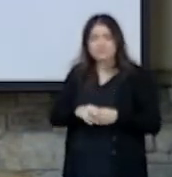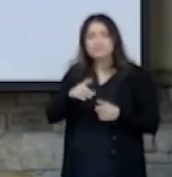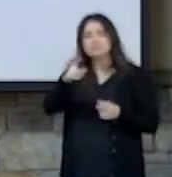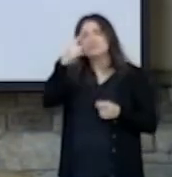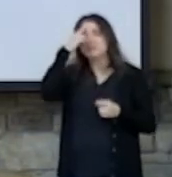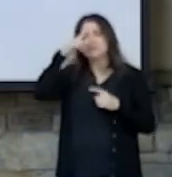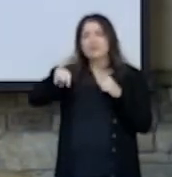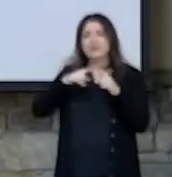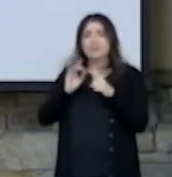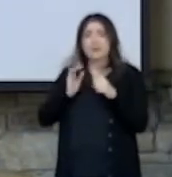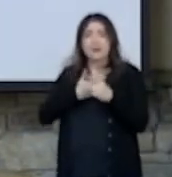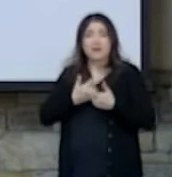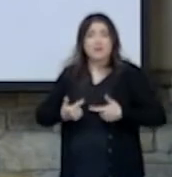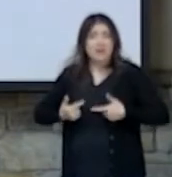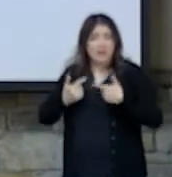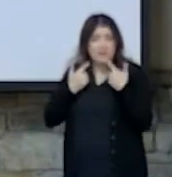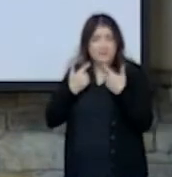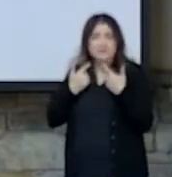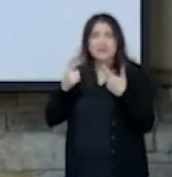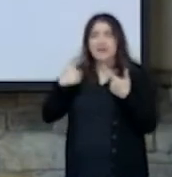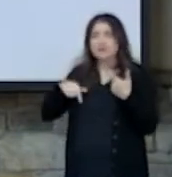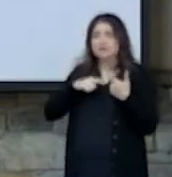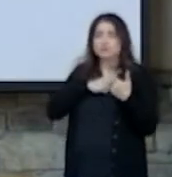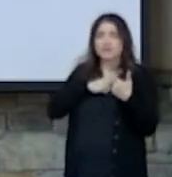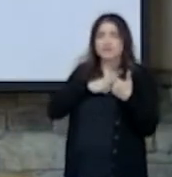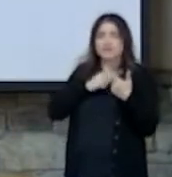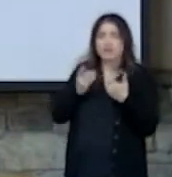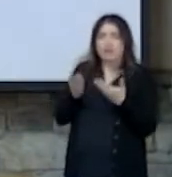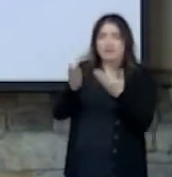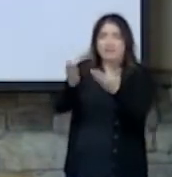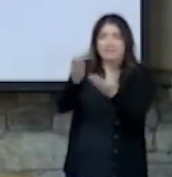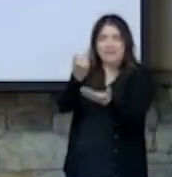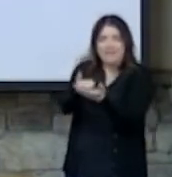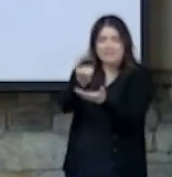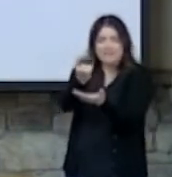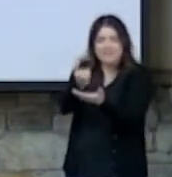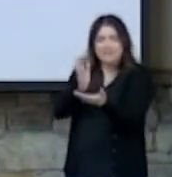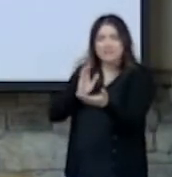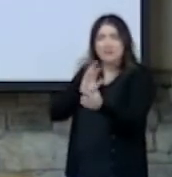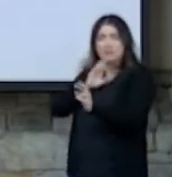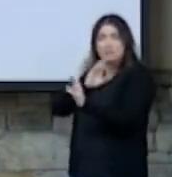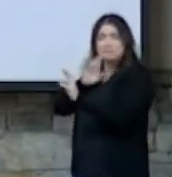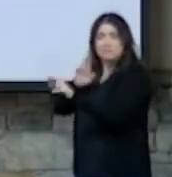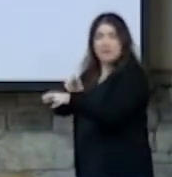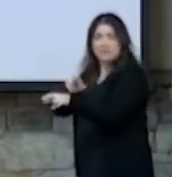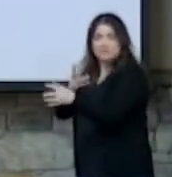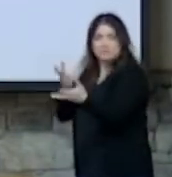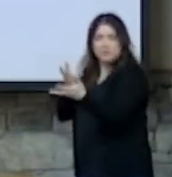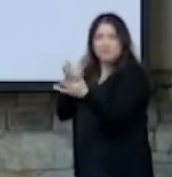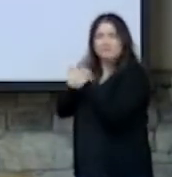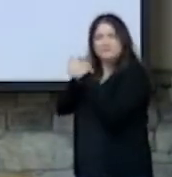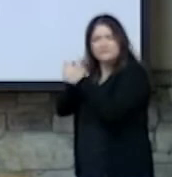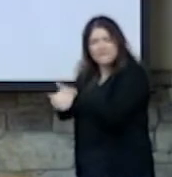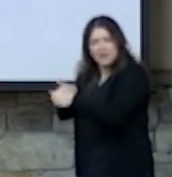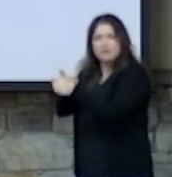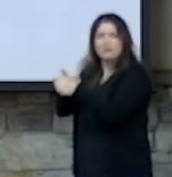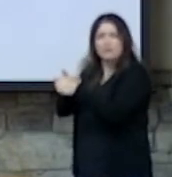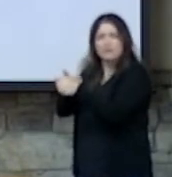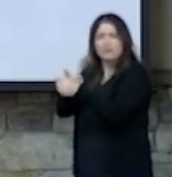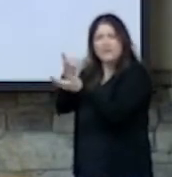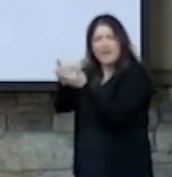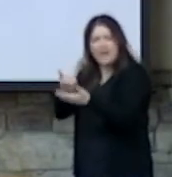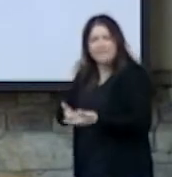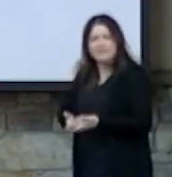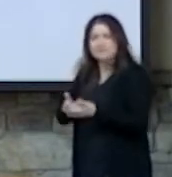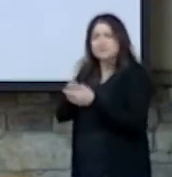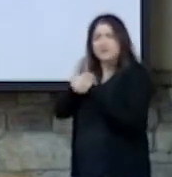about our lives as we are given evidence. Our response is to follow the evidence, to follow where it leads